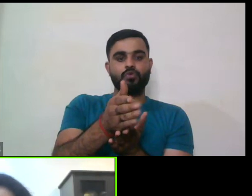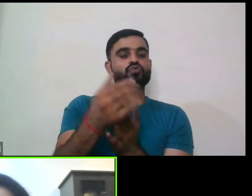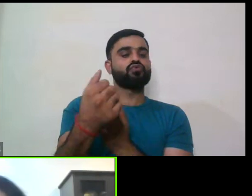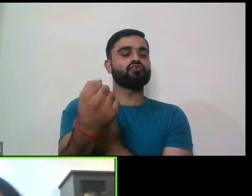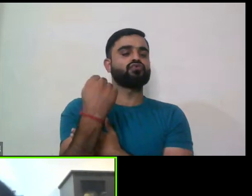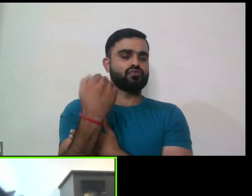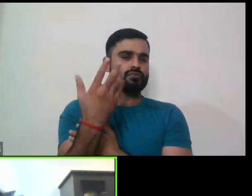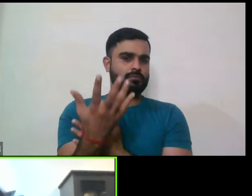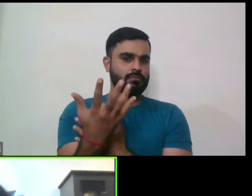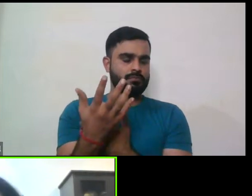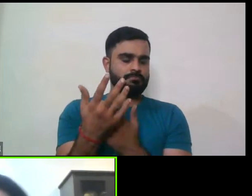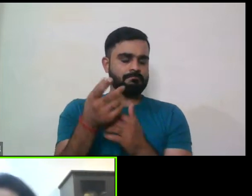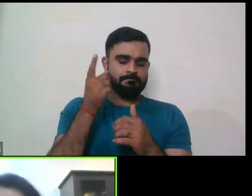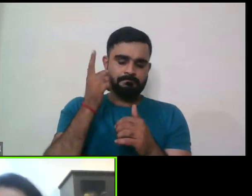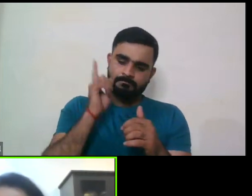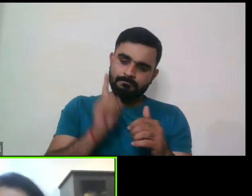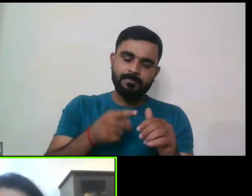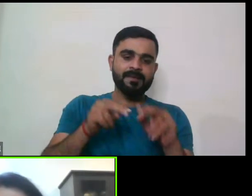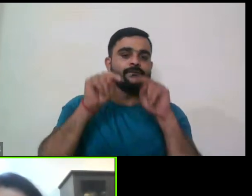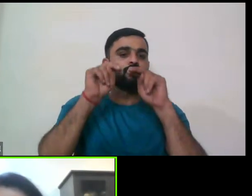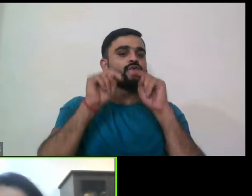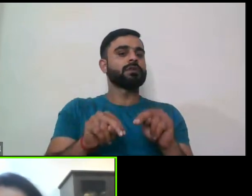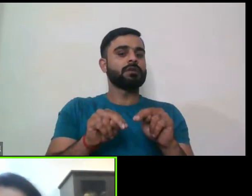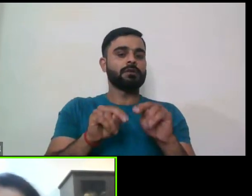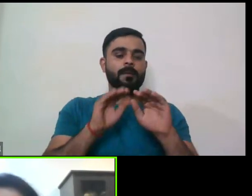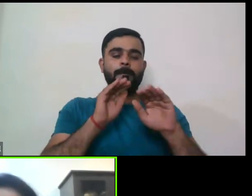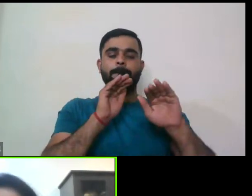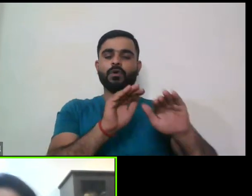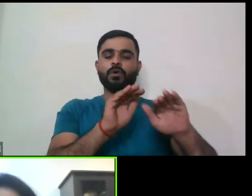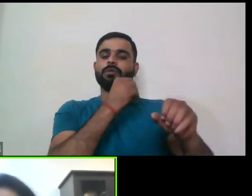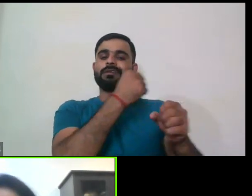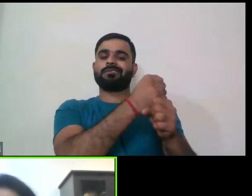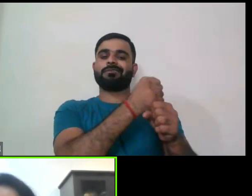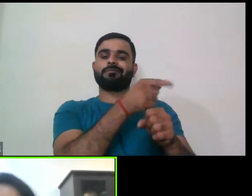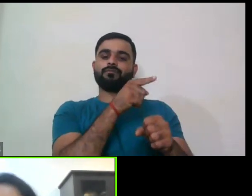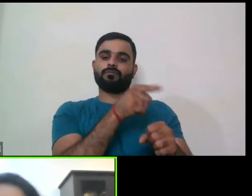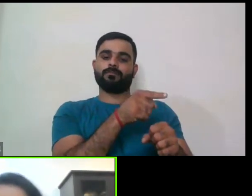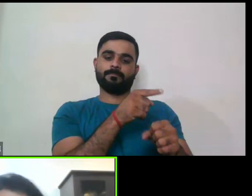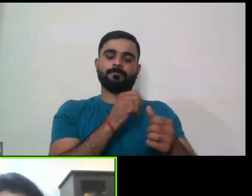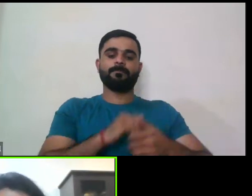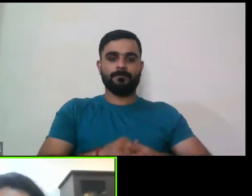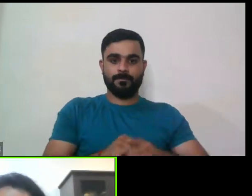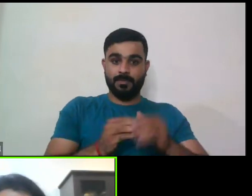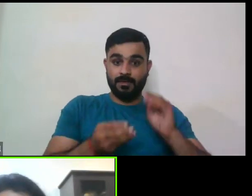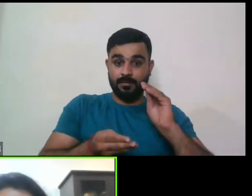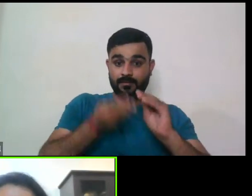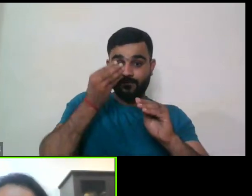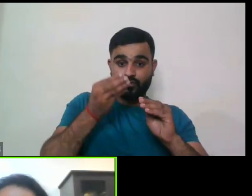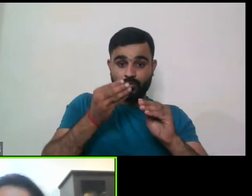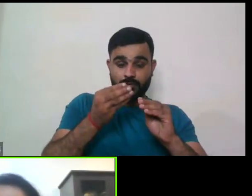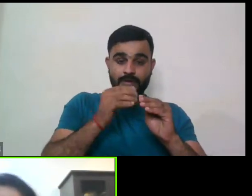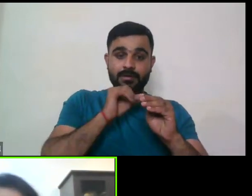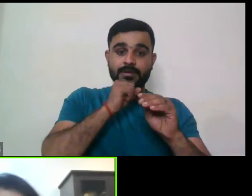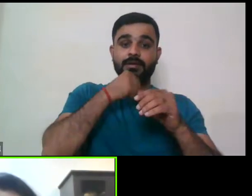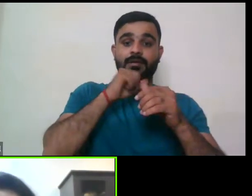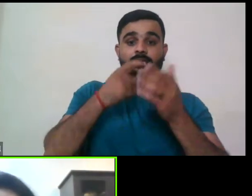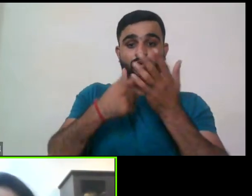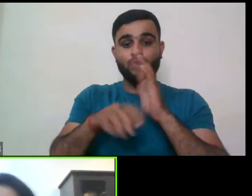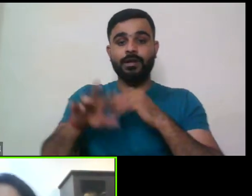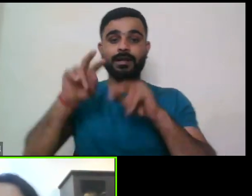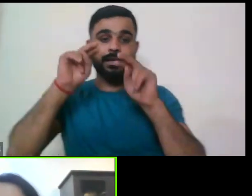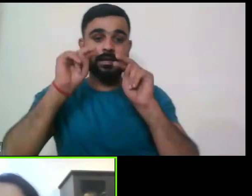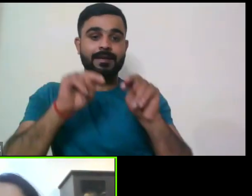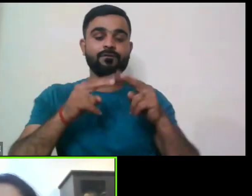strong mandate that you push towards the government, which is to increase the age of retirement, right? It